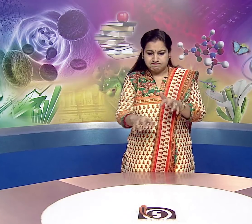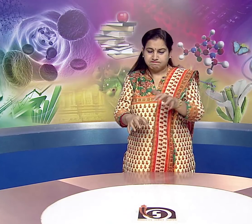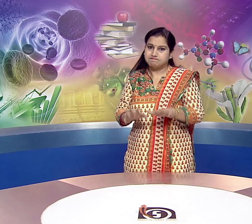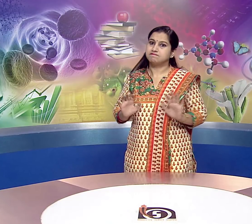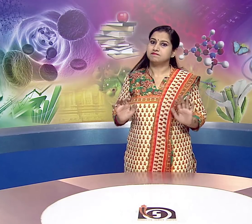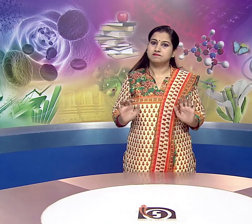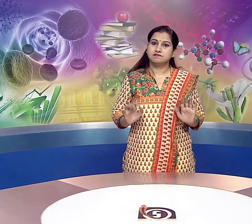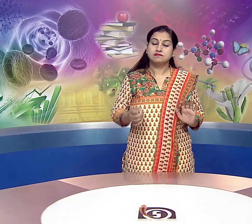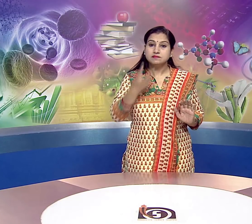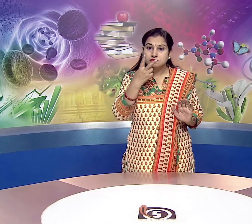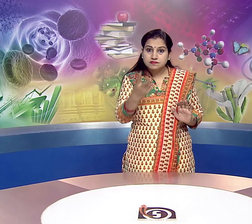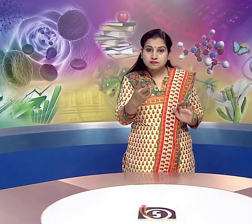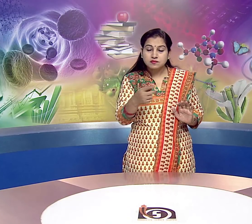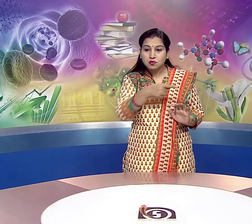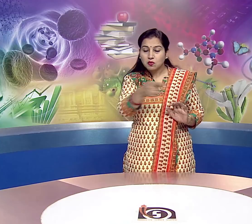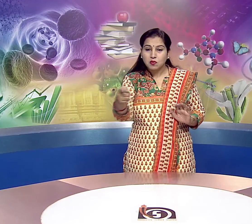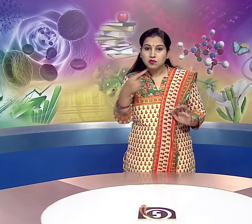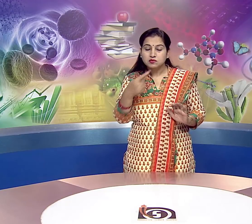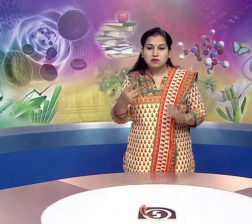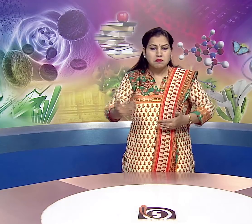by saying they were behaving